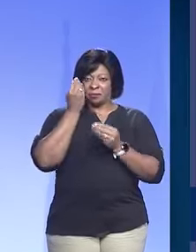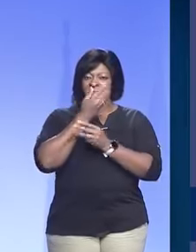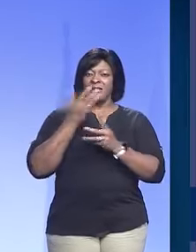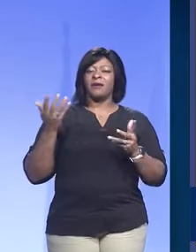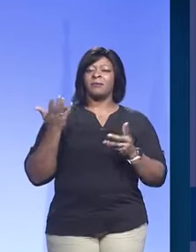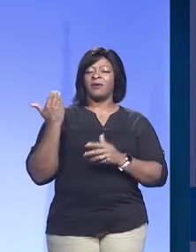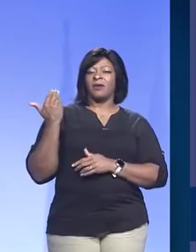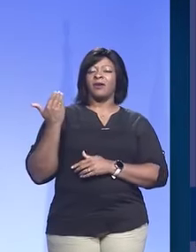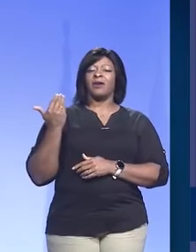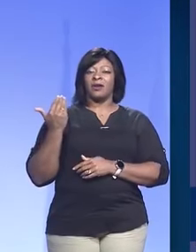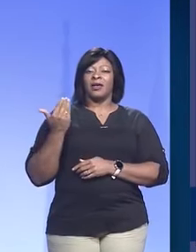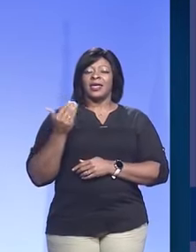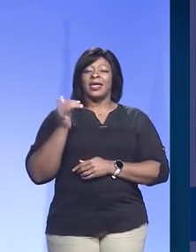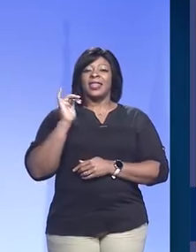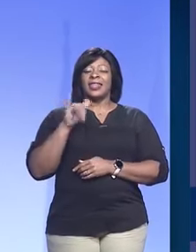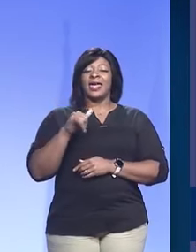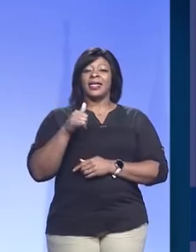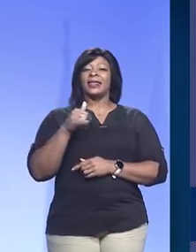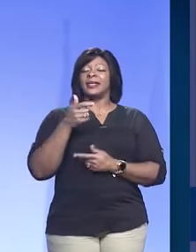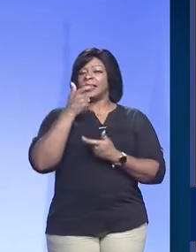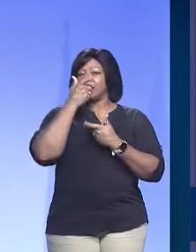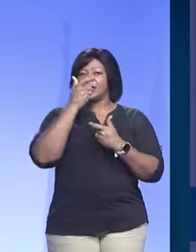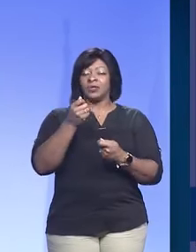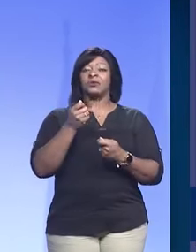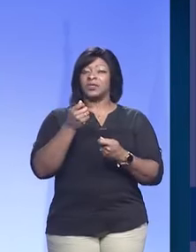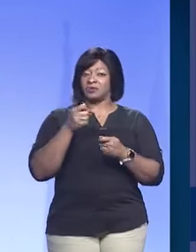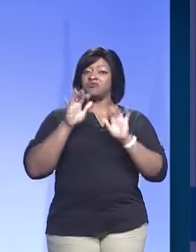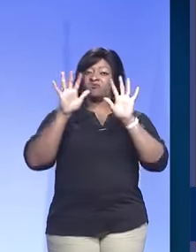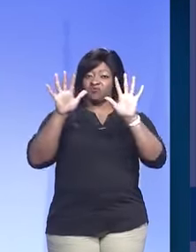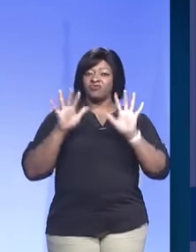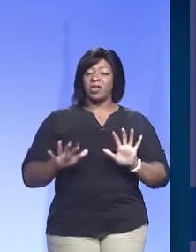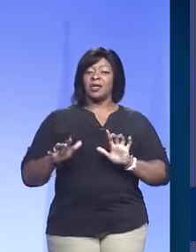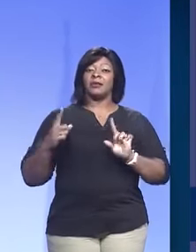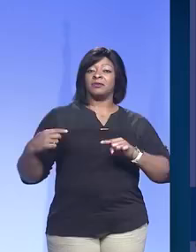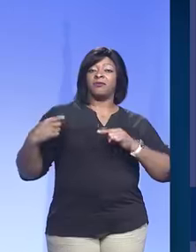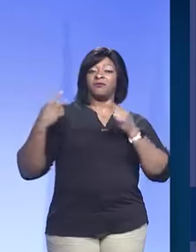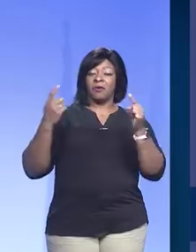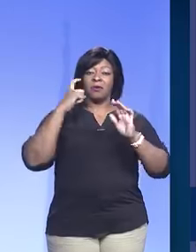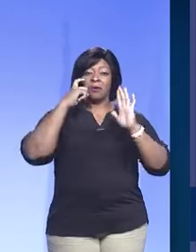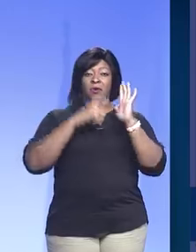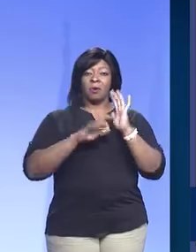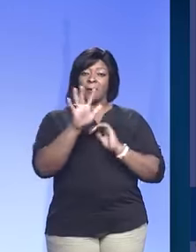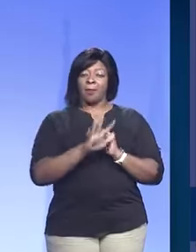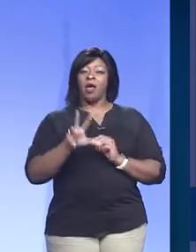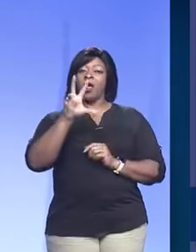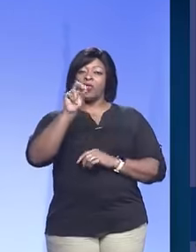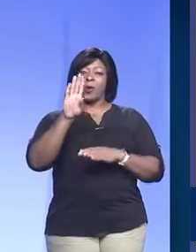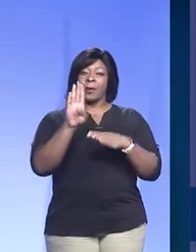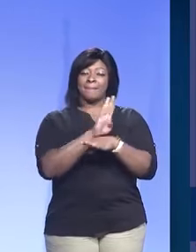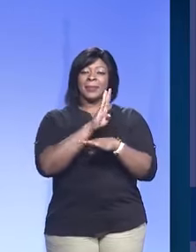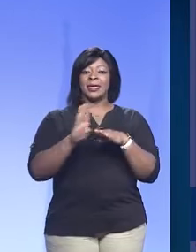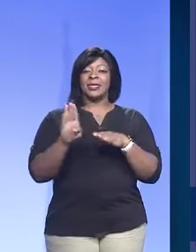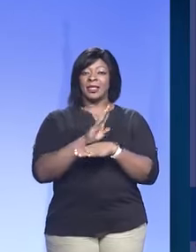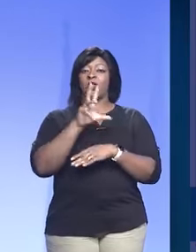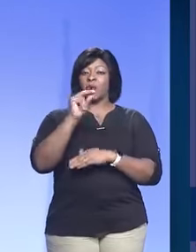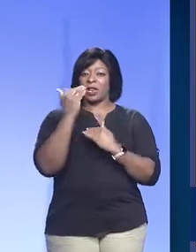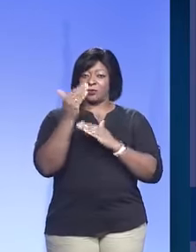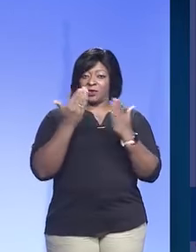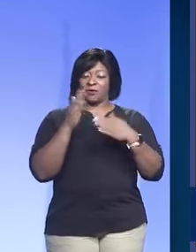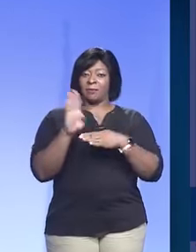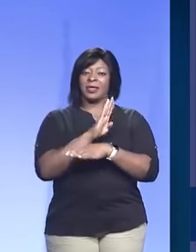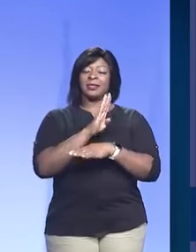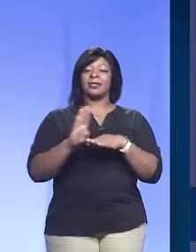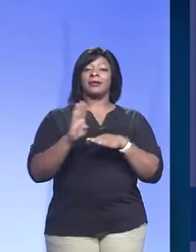and the interest is great so far. We've already noticed about 30 businesses, 30 limited